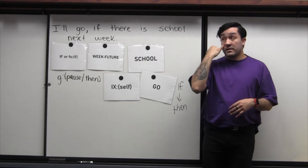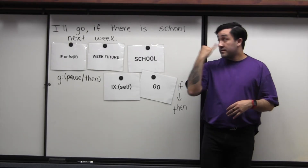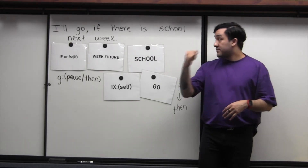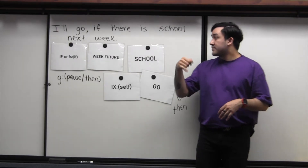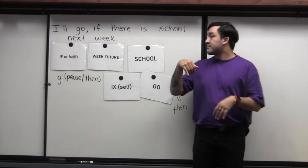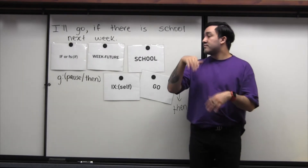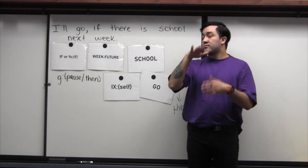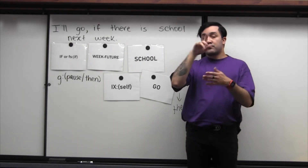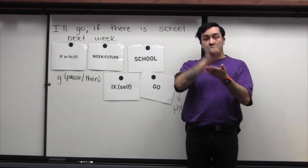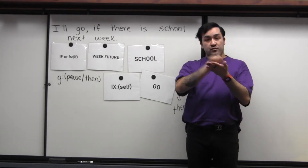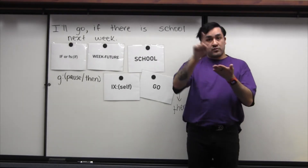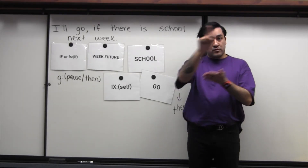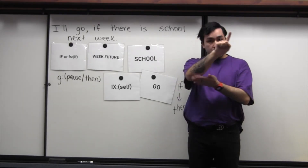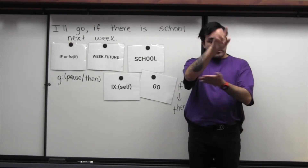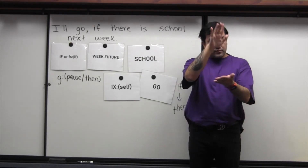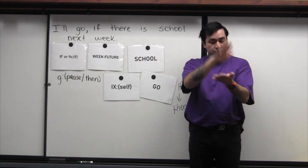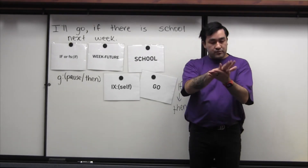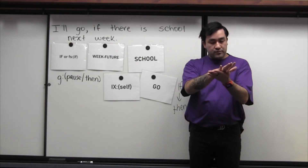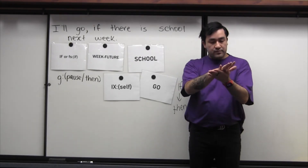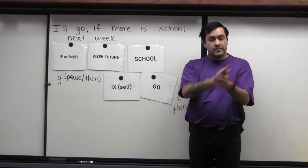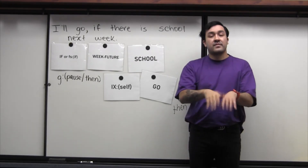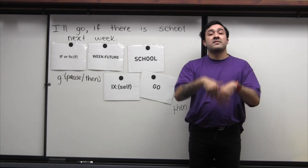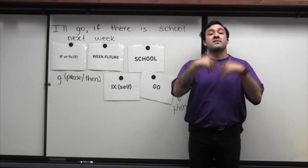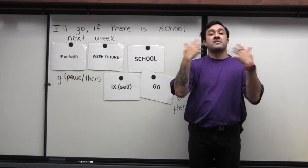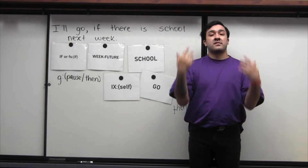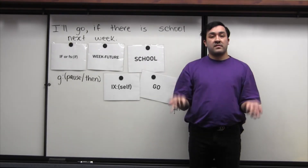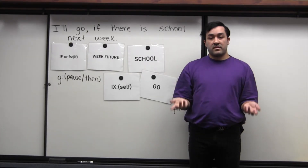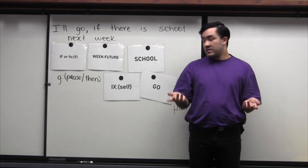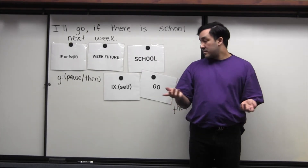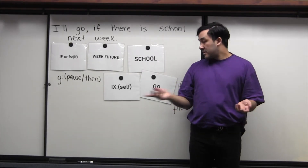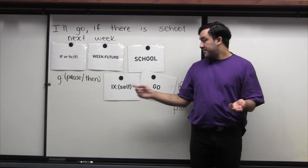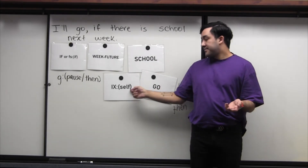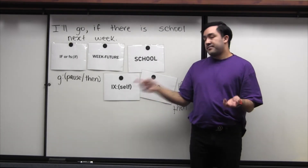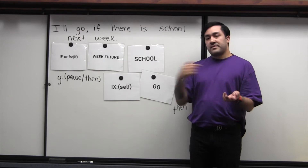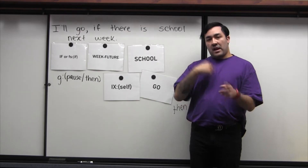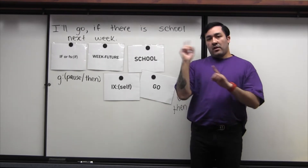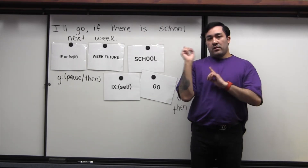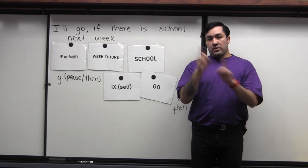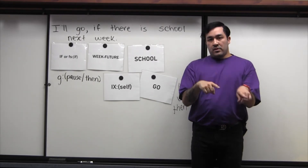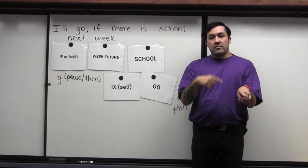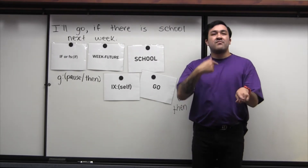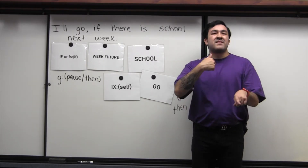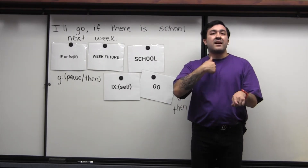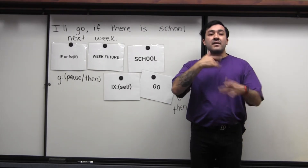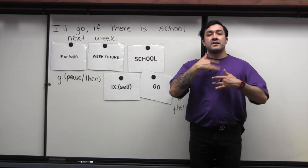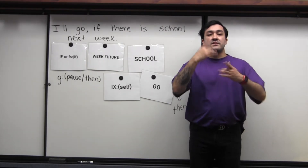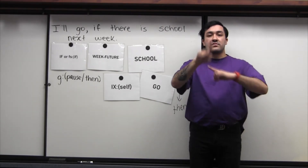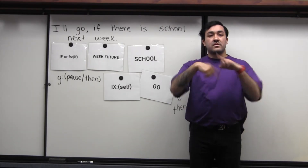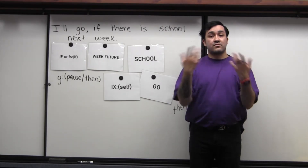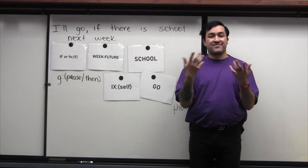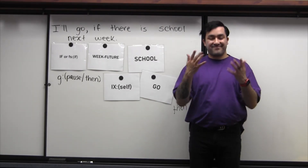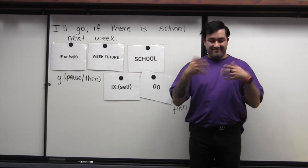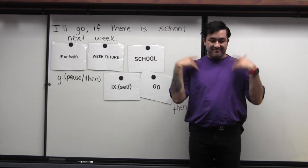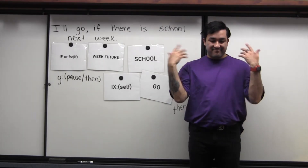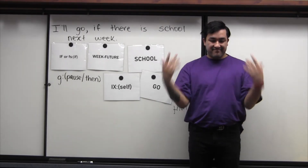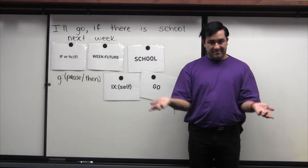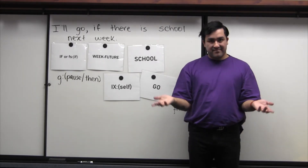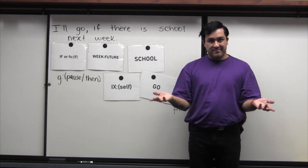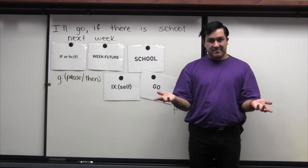wait. If next week school, then I will go. And so I tend to sign this